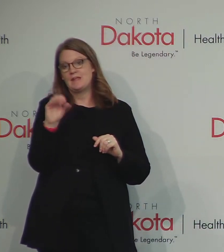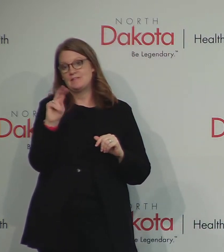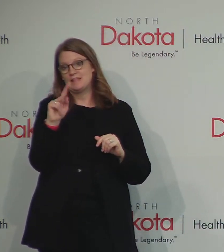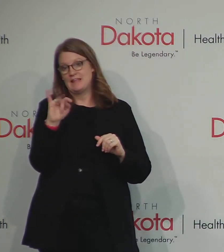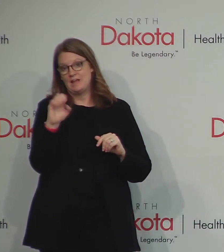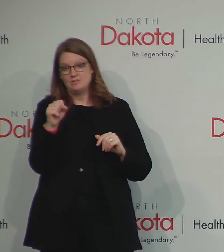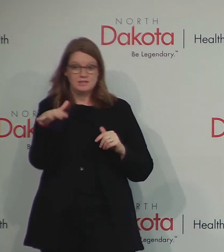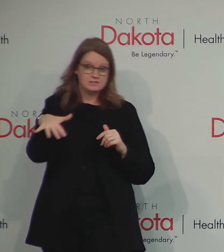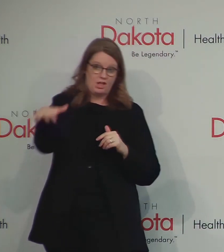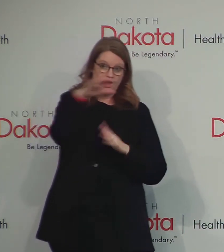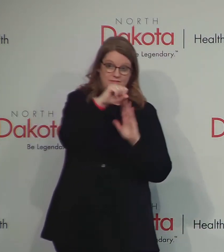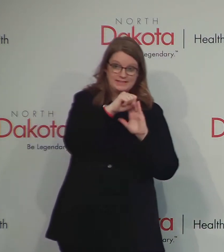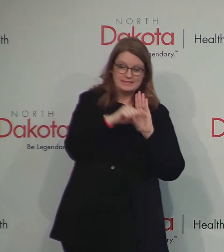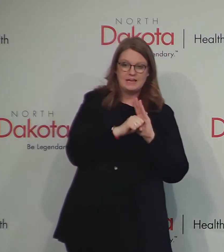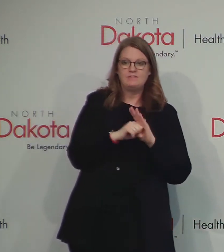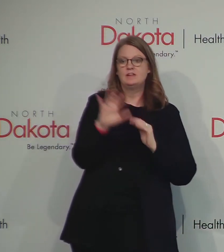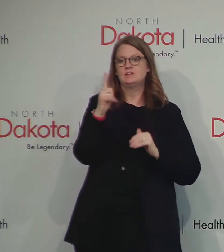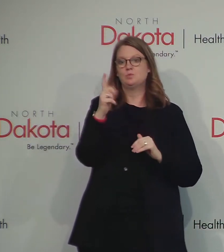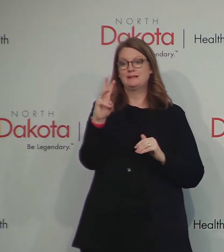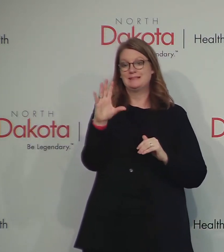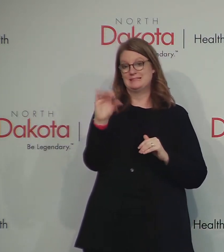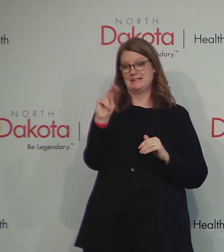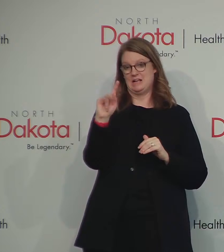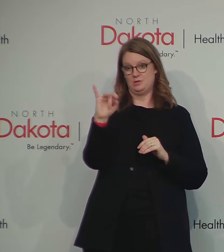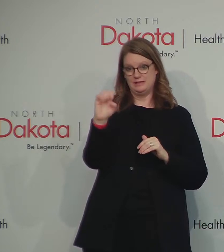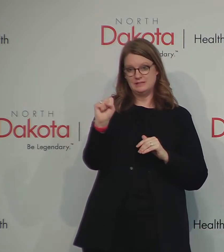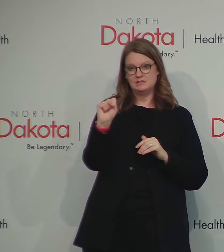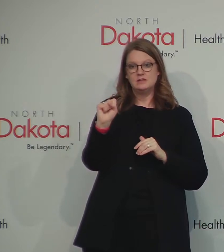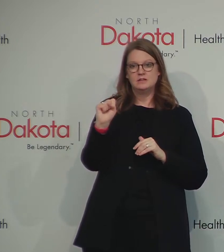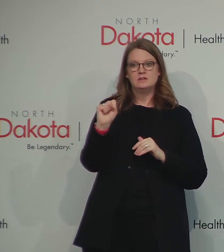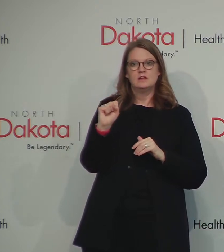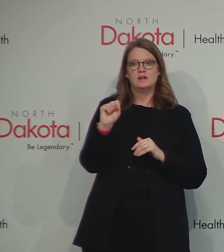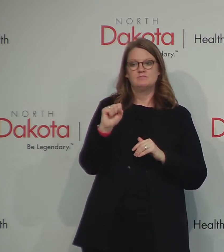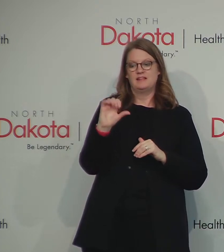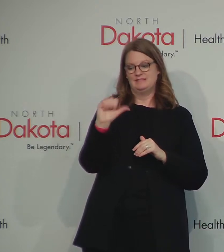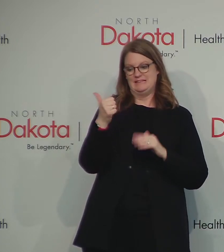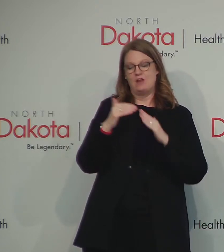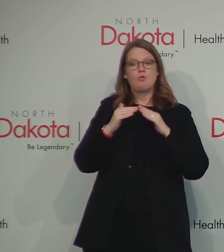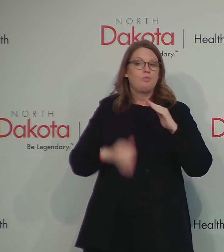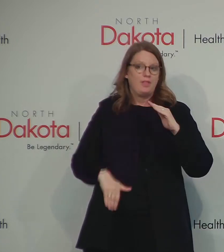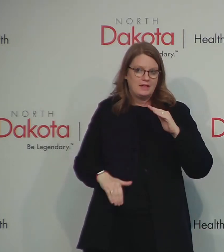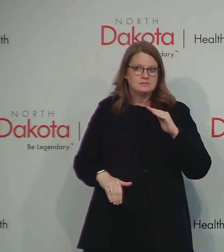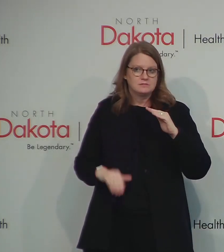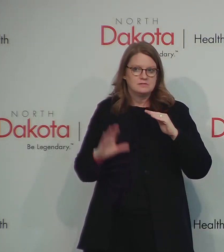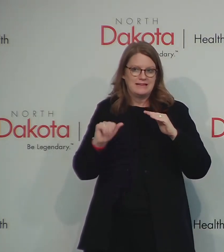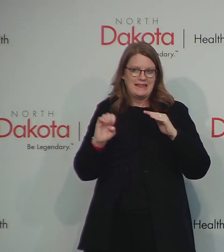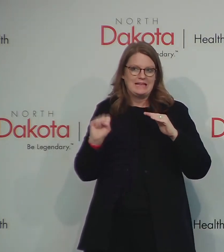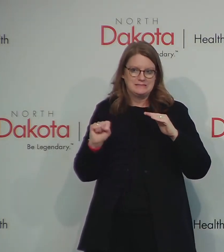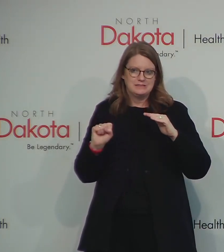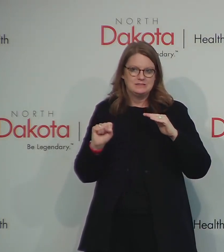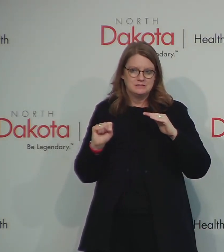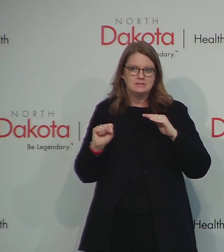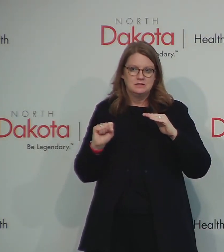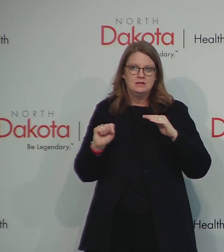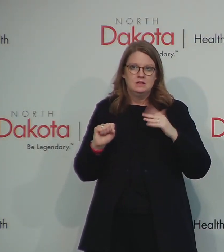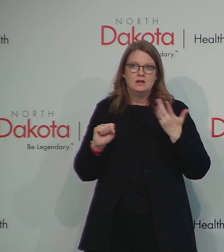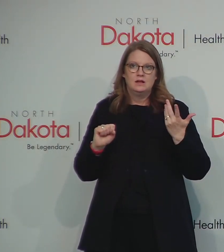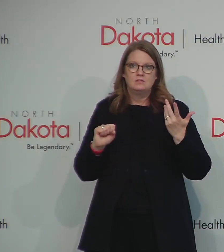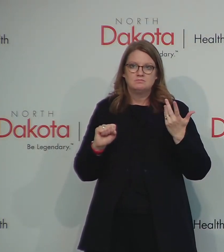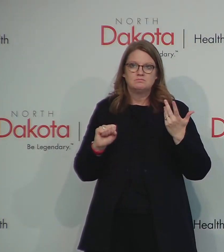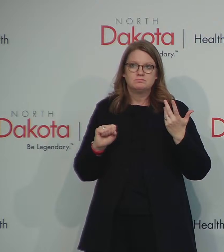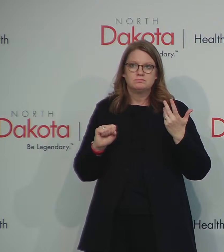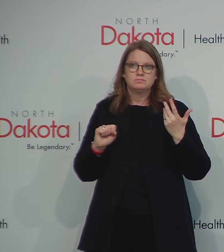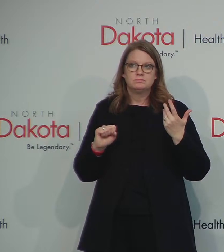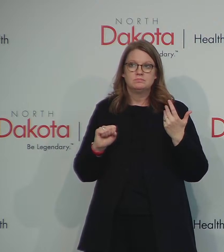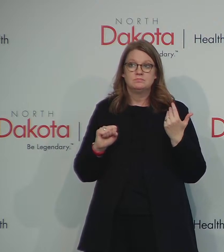across the state, the good news is we've got 26 counties now that have 10 cases or less. And again,